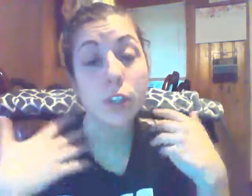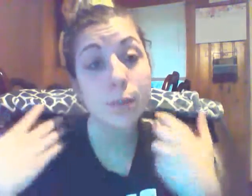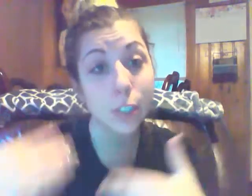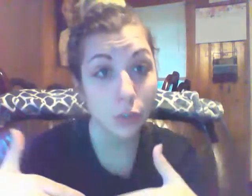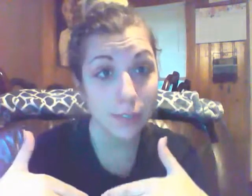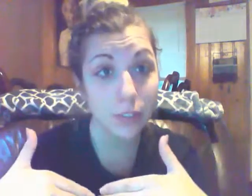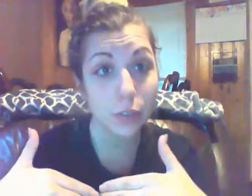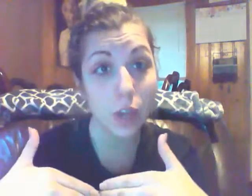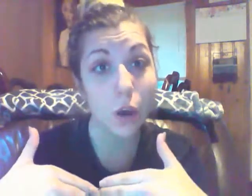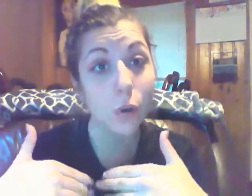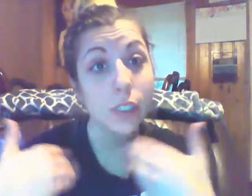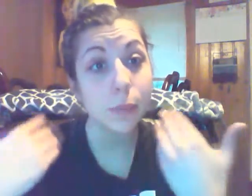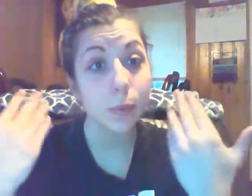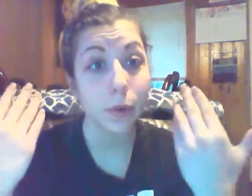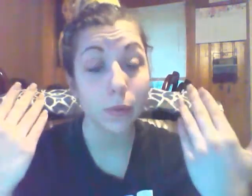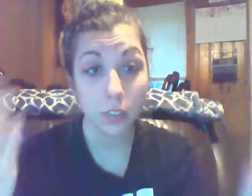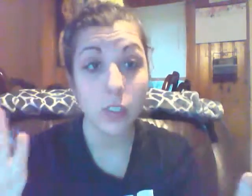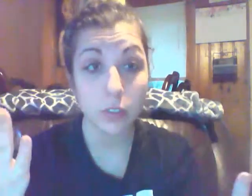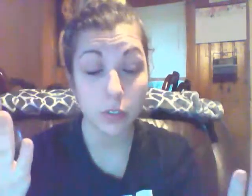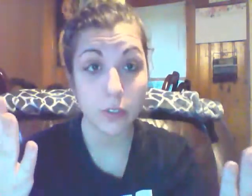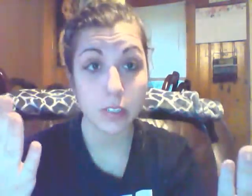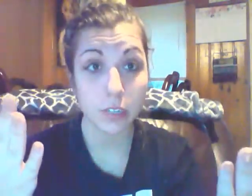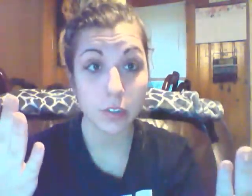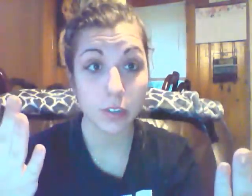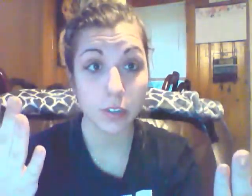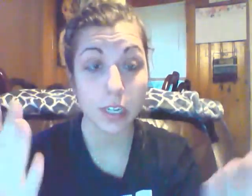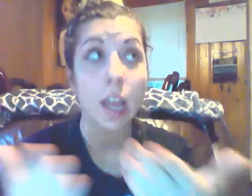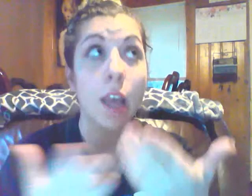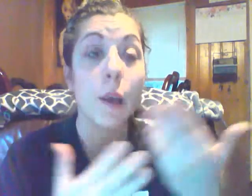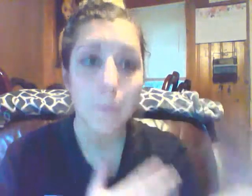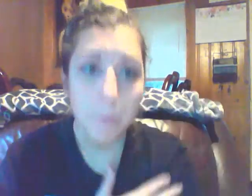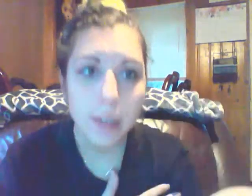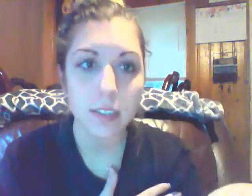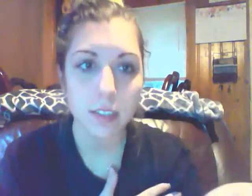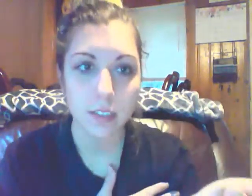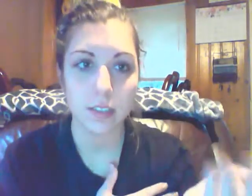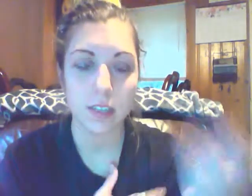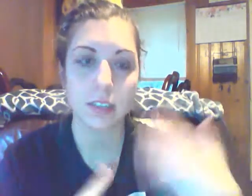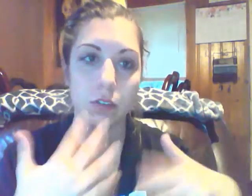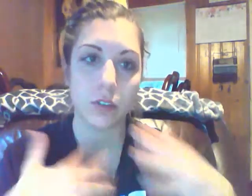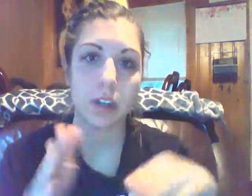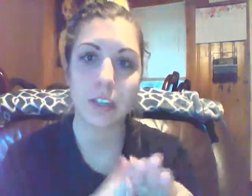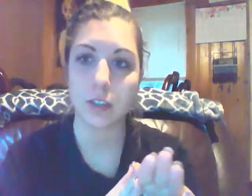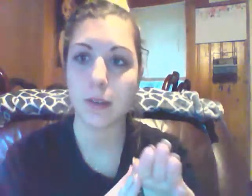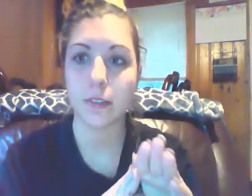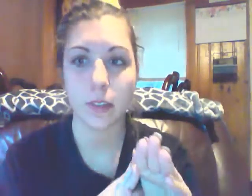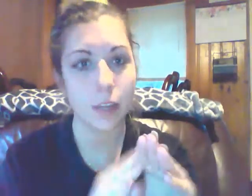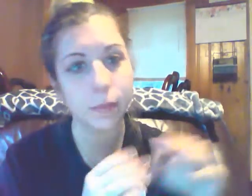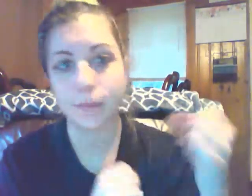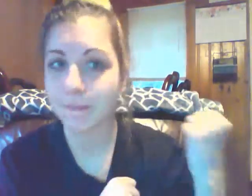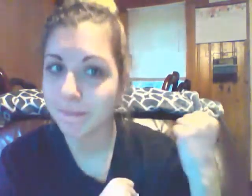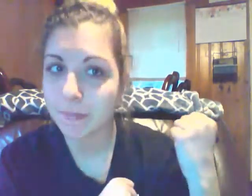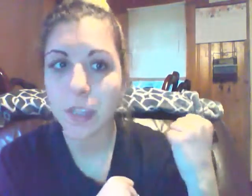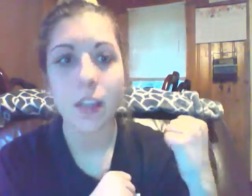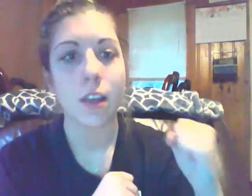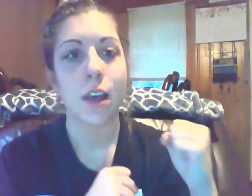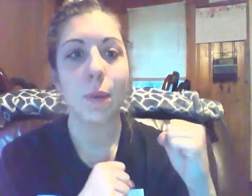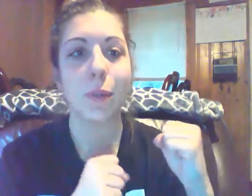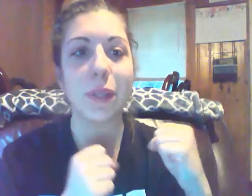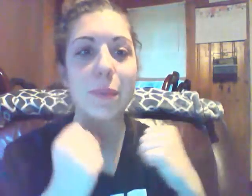What are some good choices to not only promote student-centered learning, but that social interaction. I'm a really